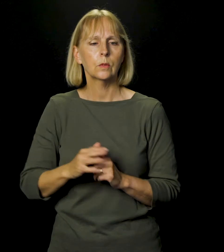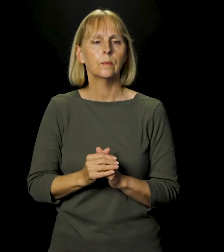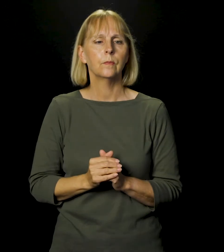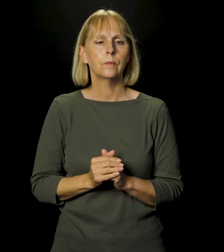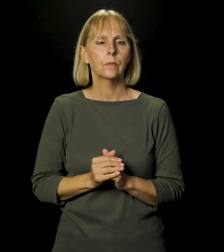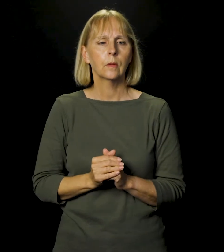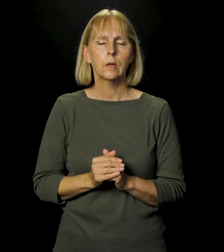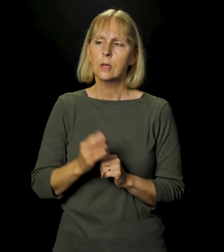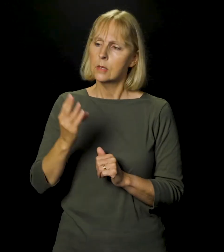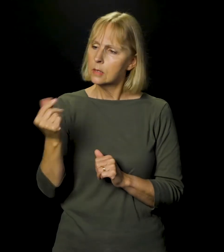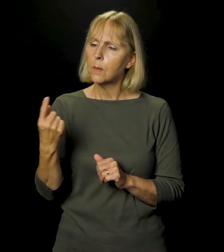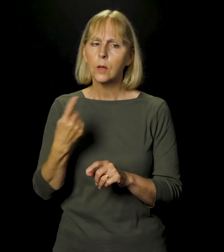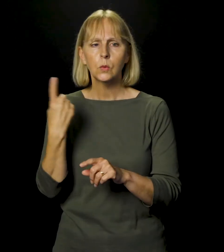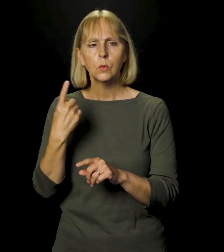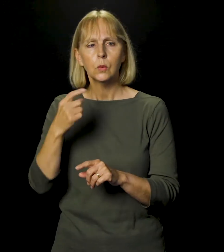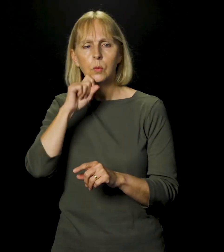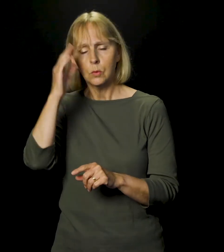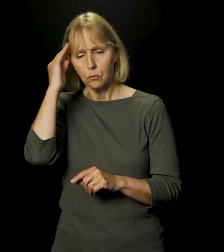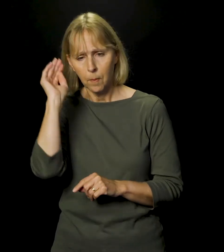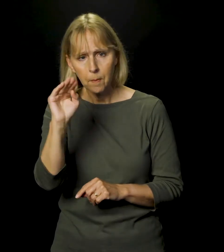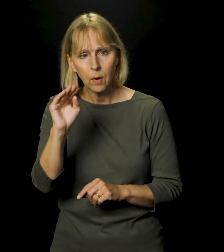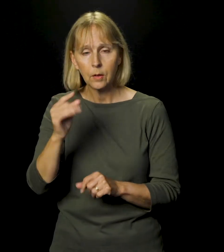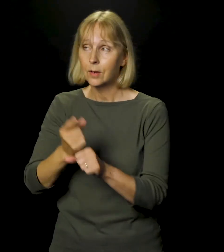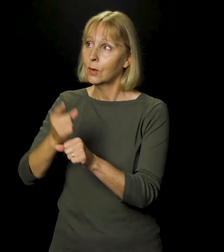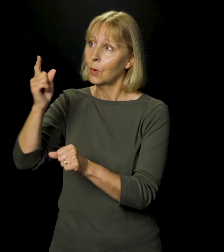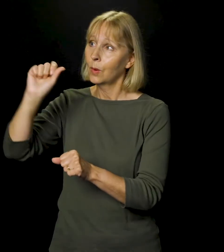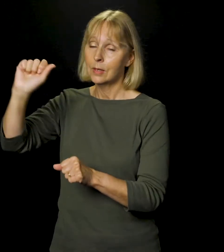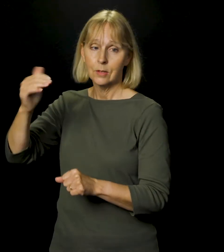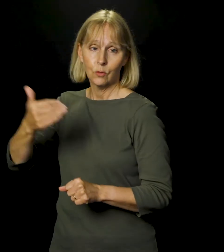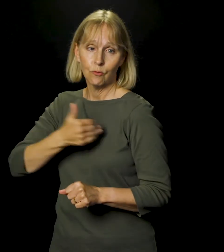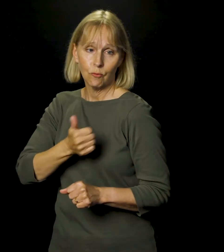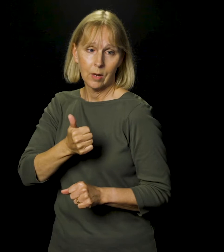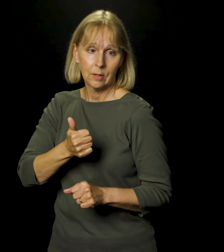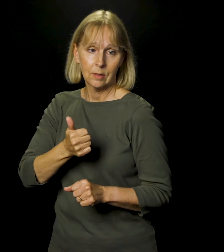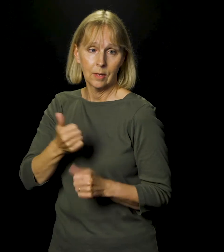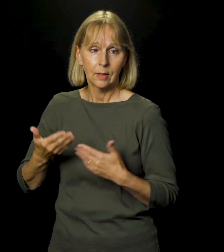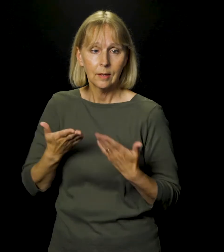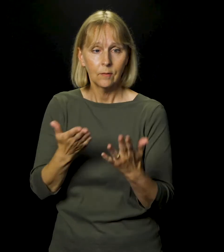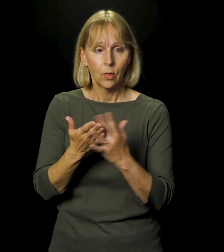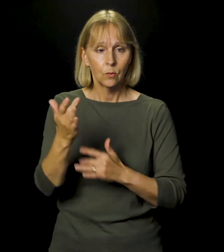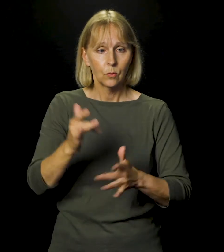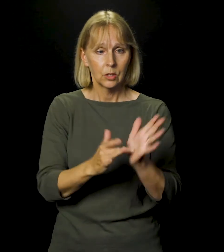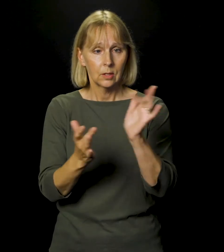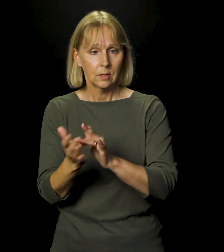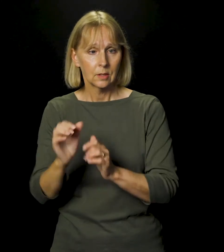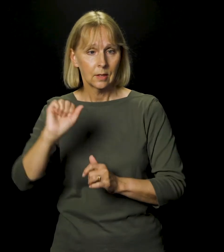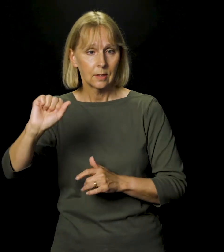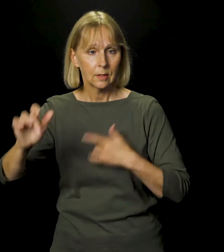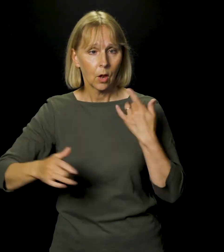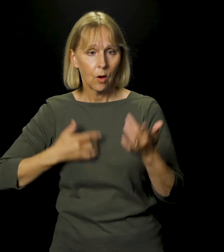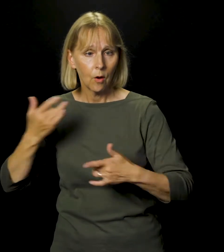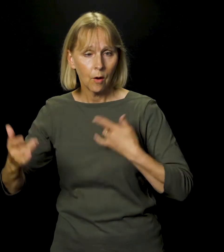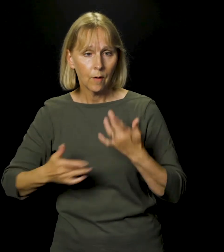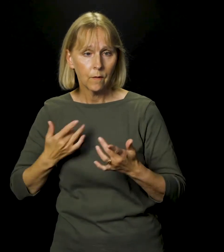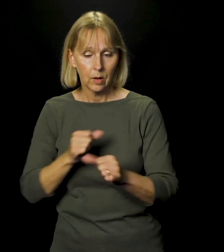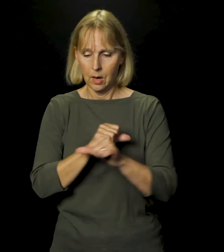a voice that would remind you that the grace of God was poured out in the person of Jesus Christ. So our